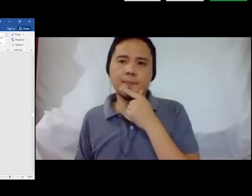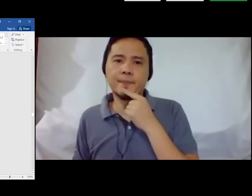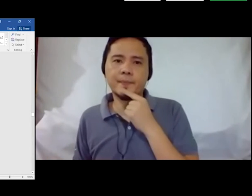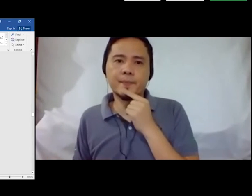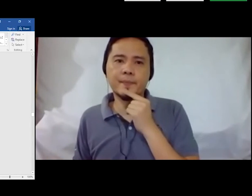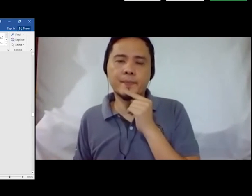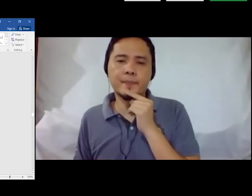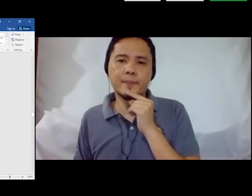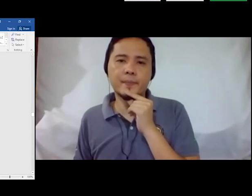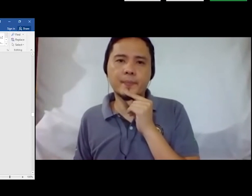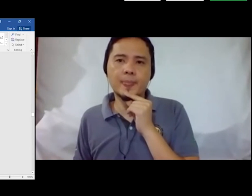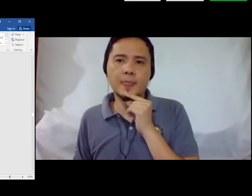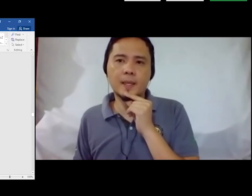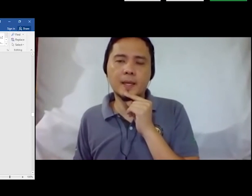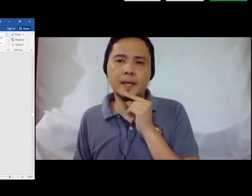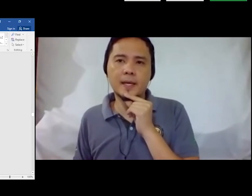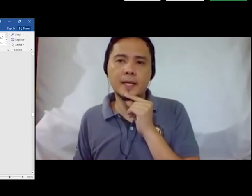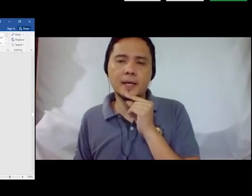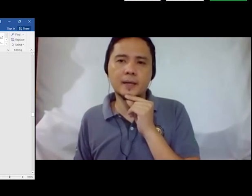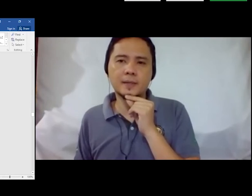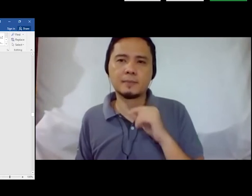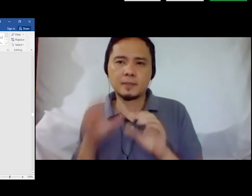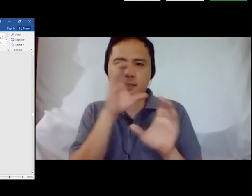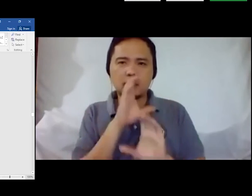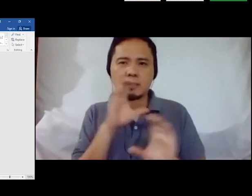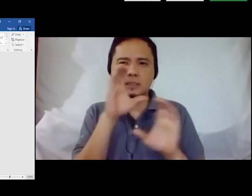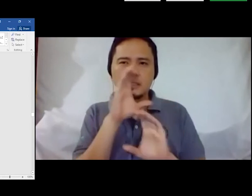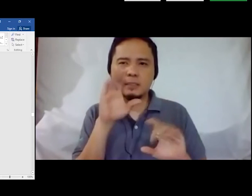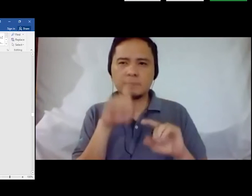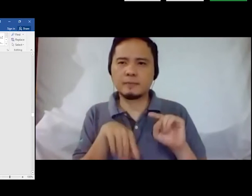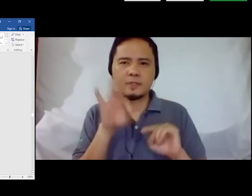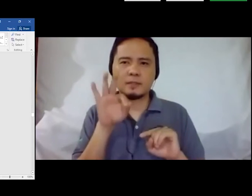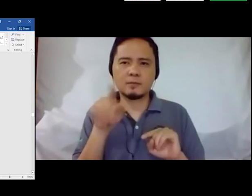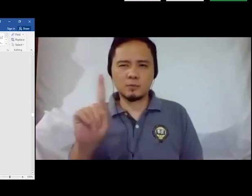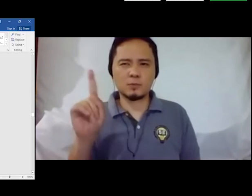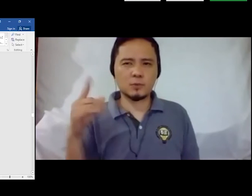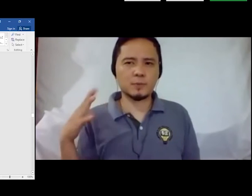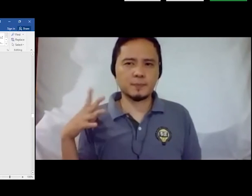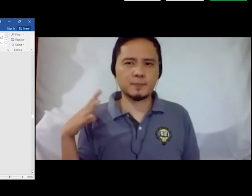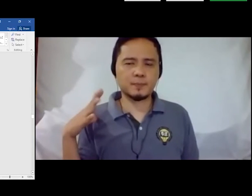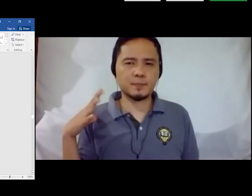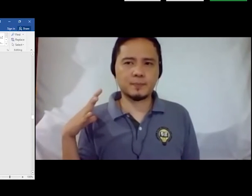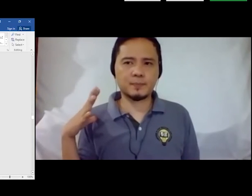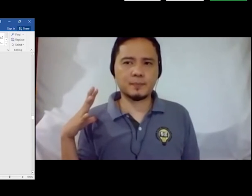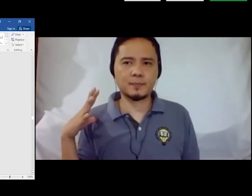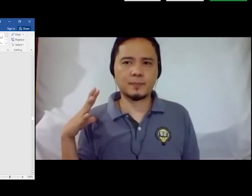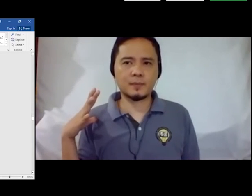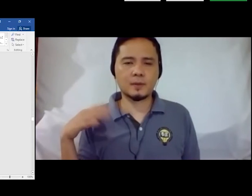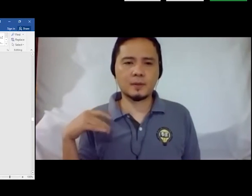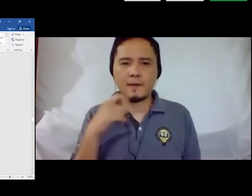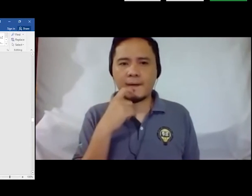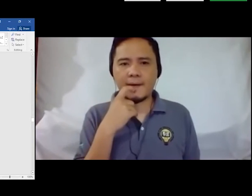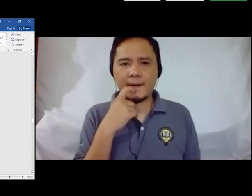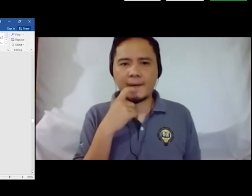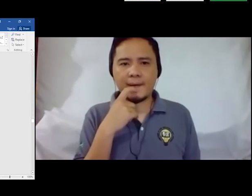You can't, all right. So here's an example.